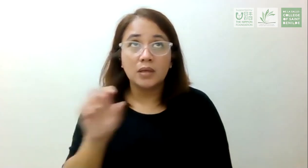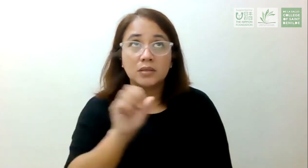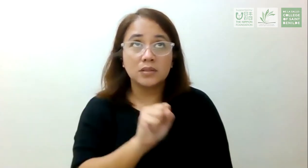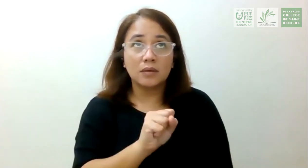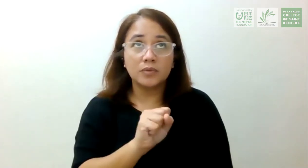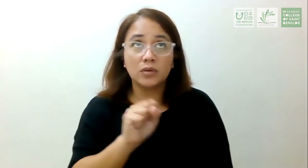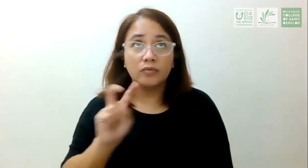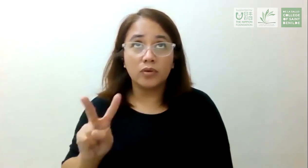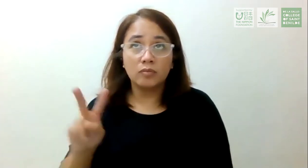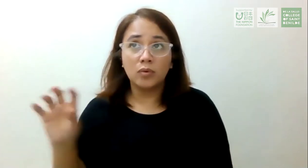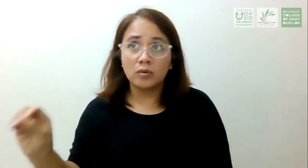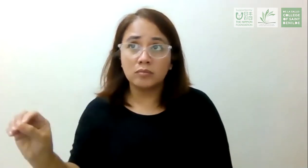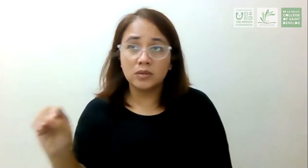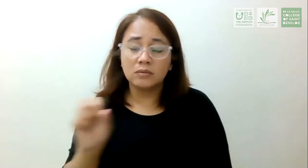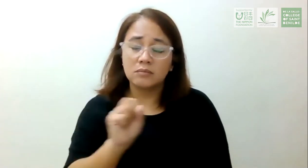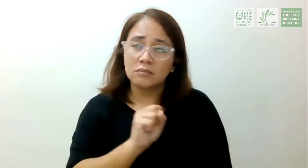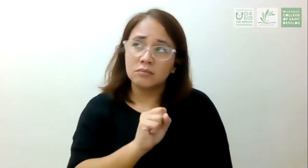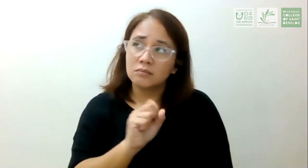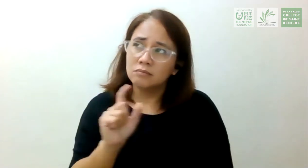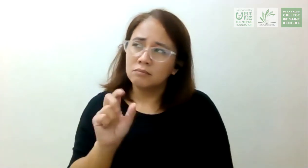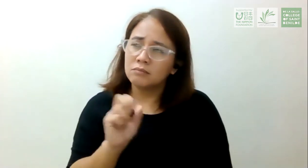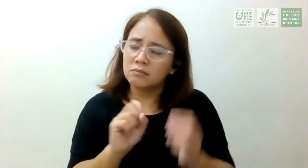But that doesn't always happen.